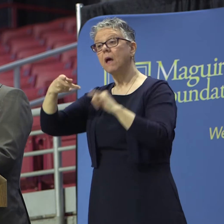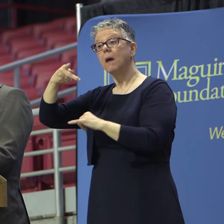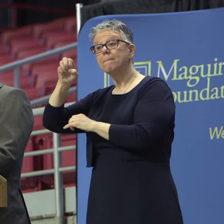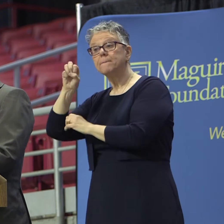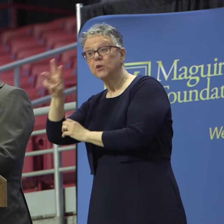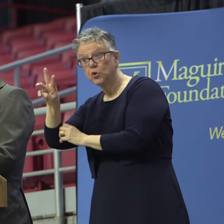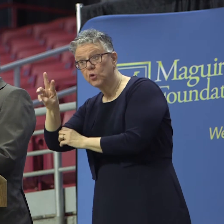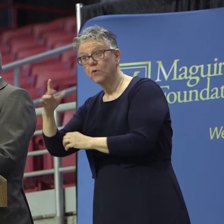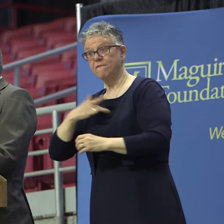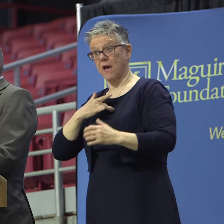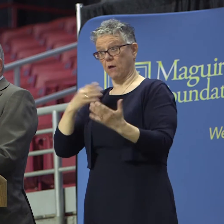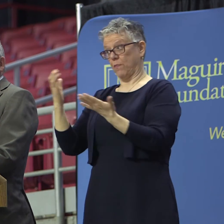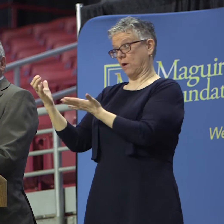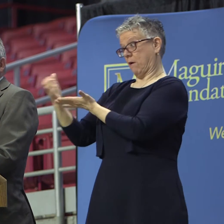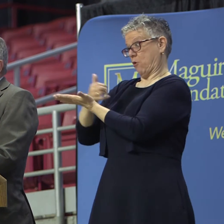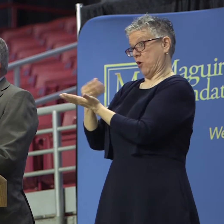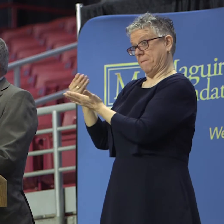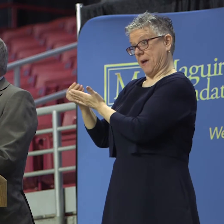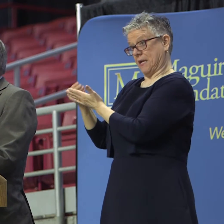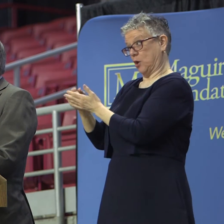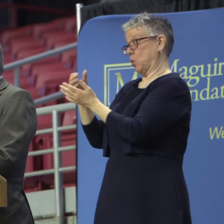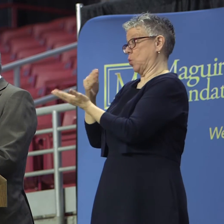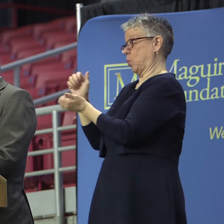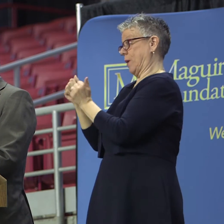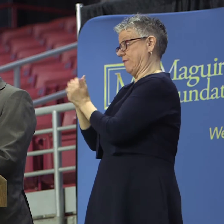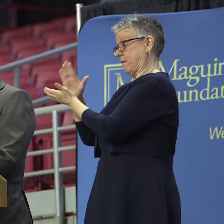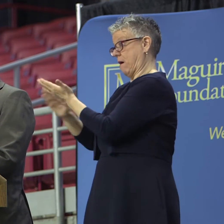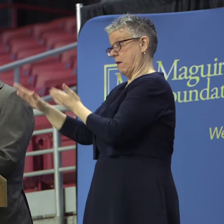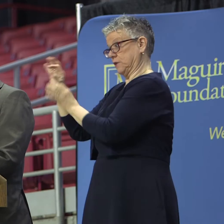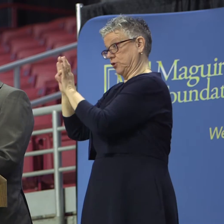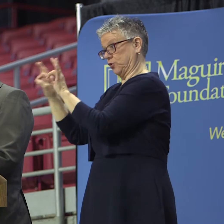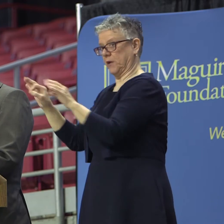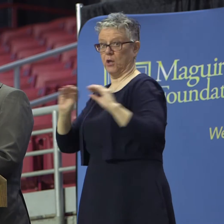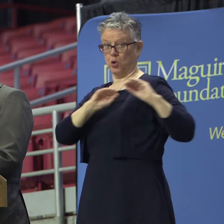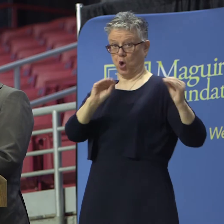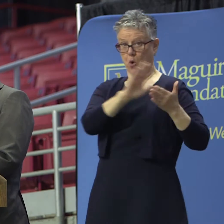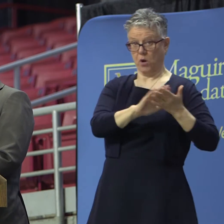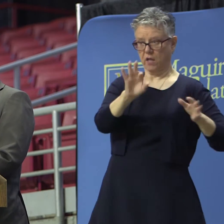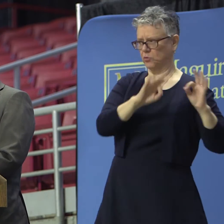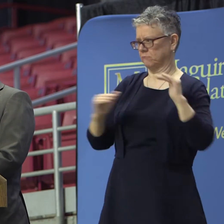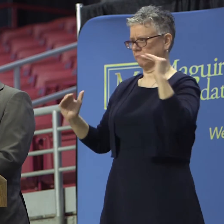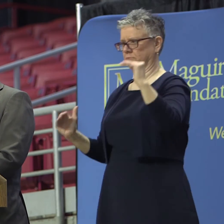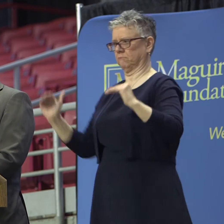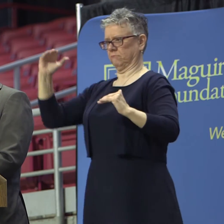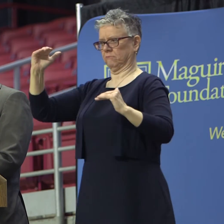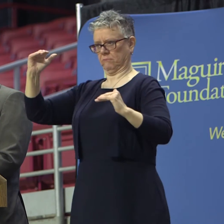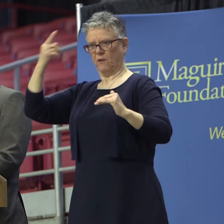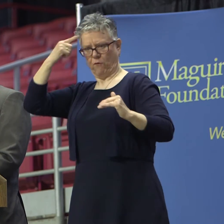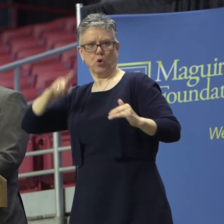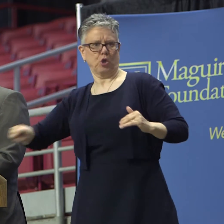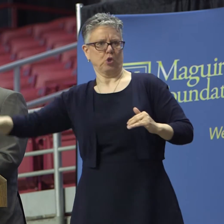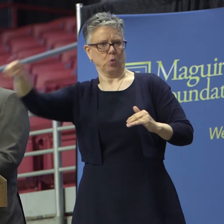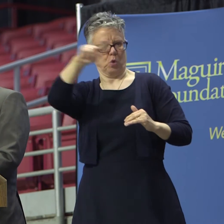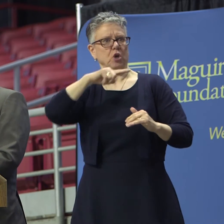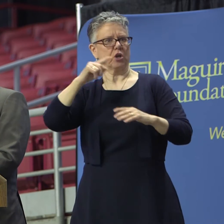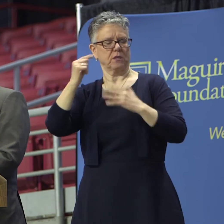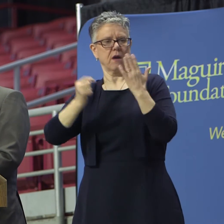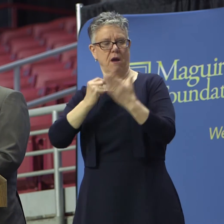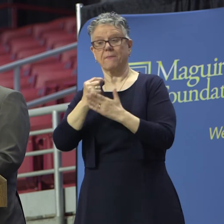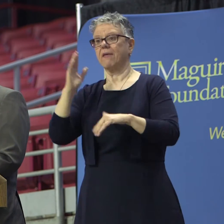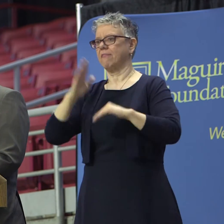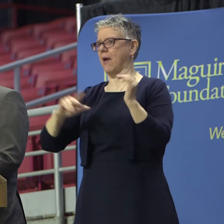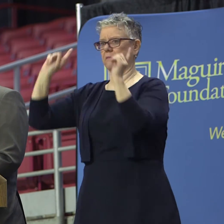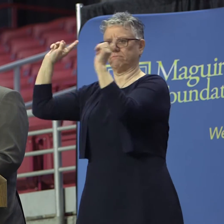wage gap between college-educated and those without a college degree is higher for your generation than it has